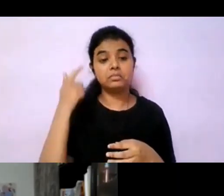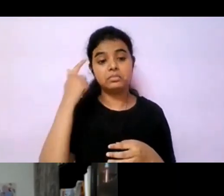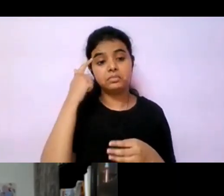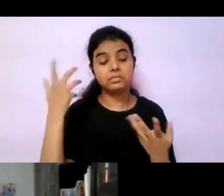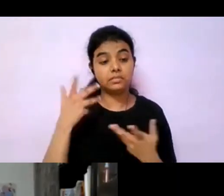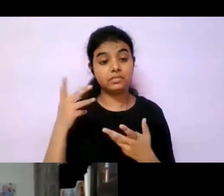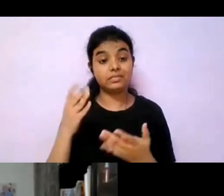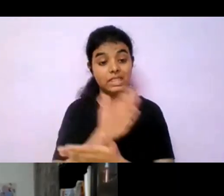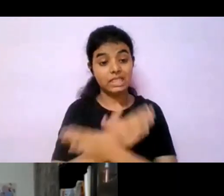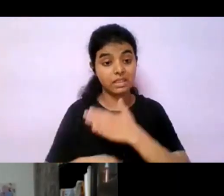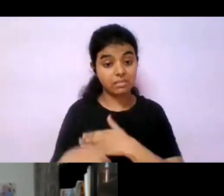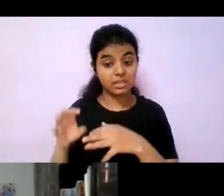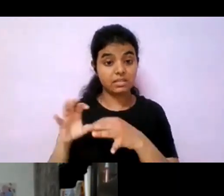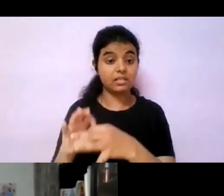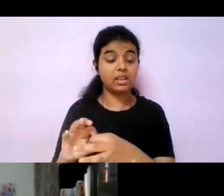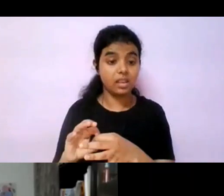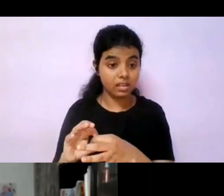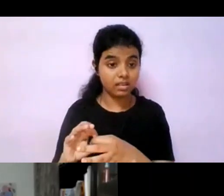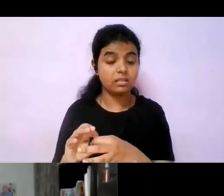that we have to